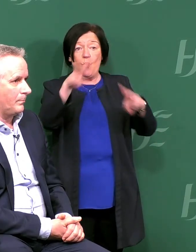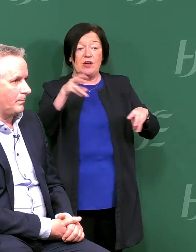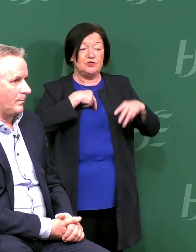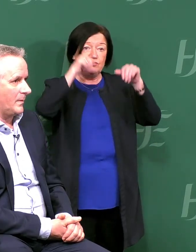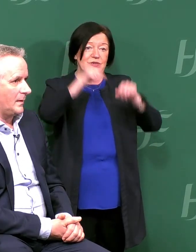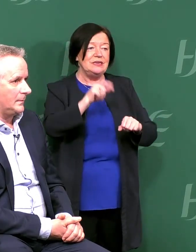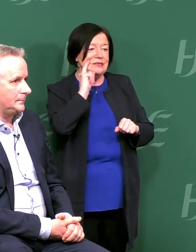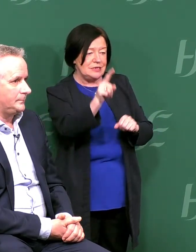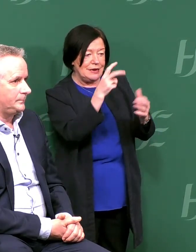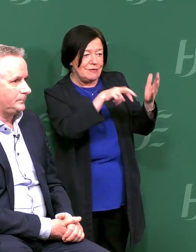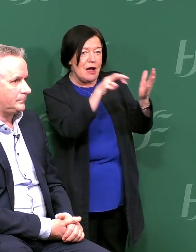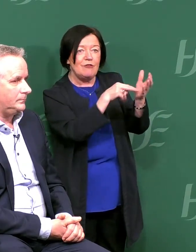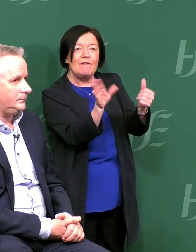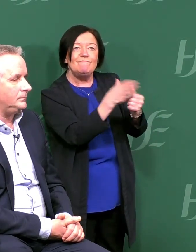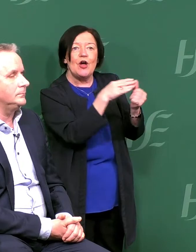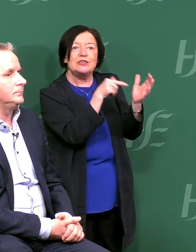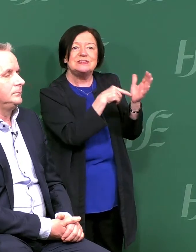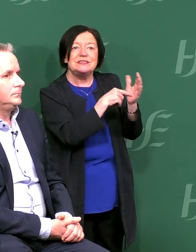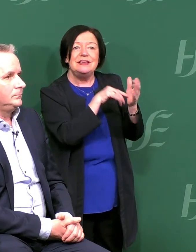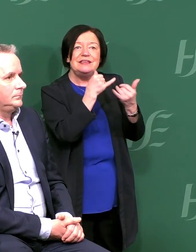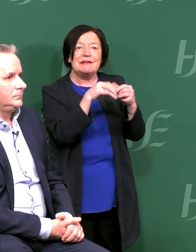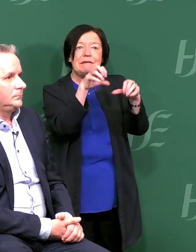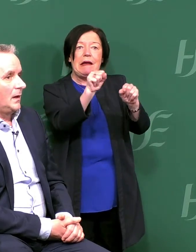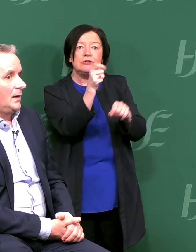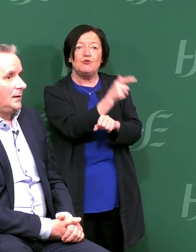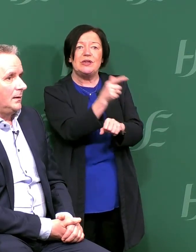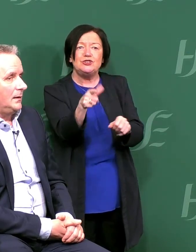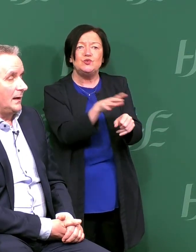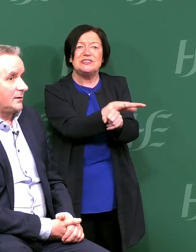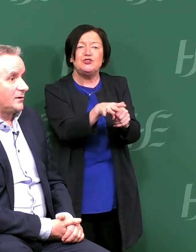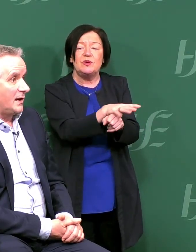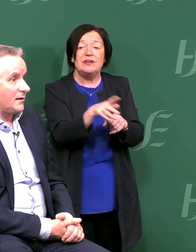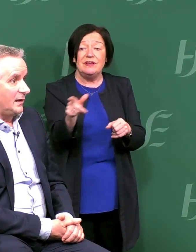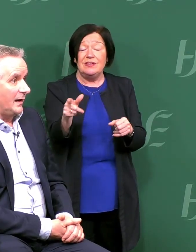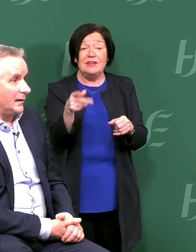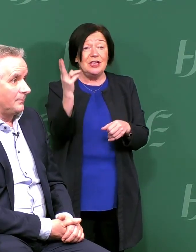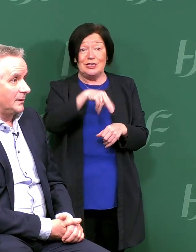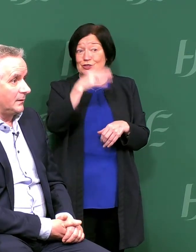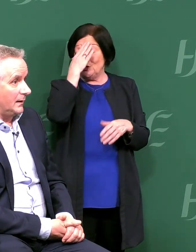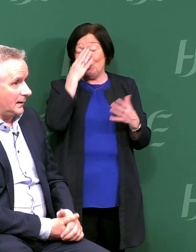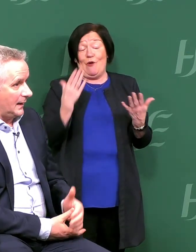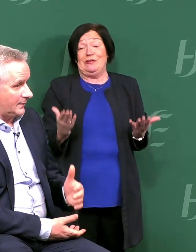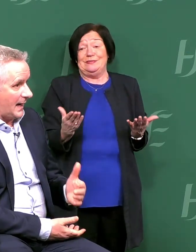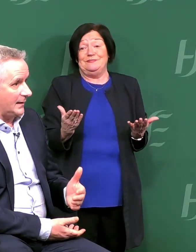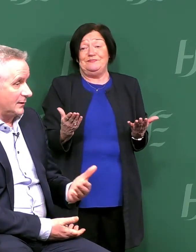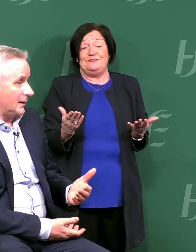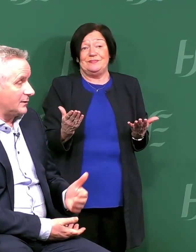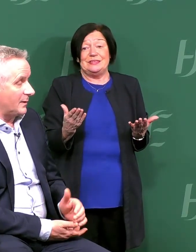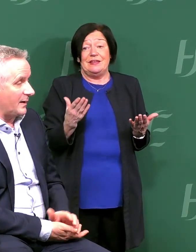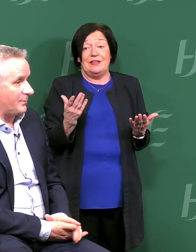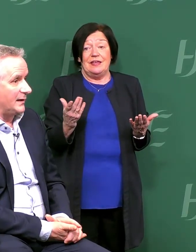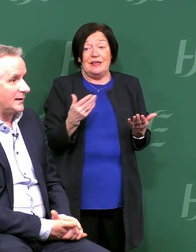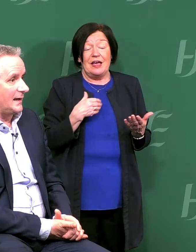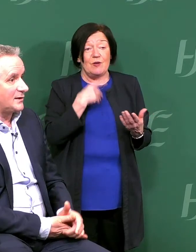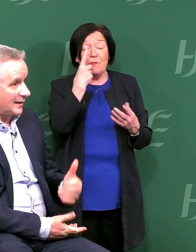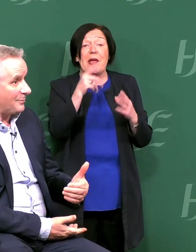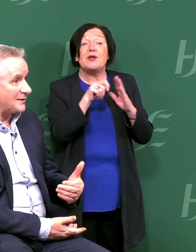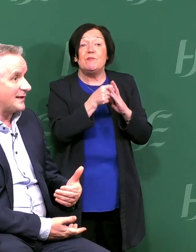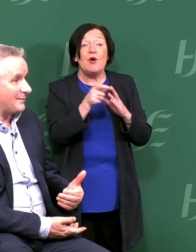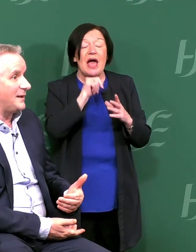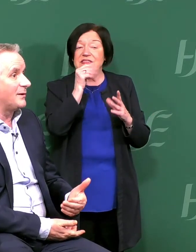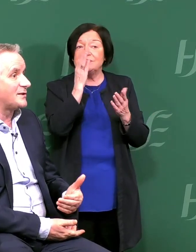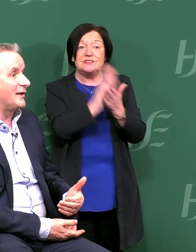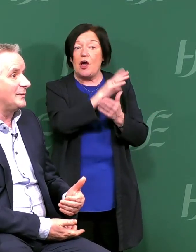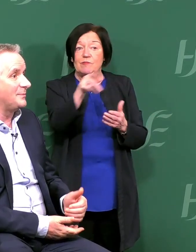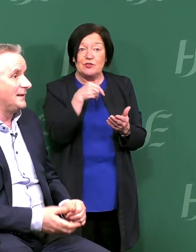they see the new contract. So I know it's kind of a catch-22 situation for you. So yeah, it's an uncertainty there, but I just want to make the point, it hasn't stopped